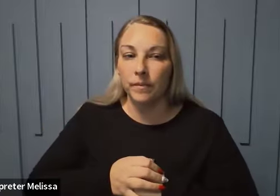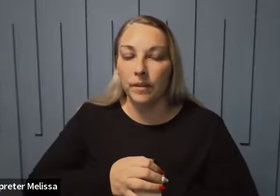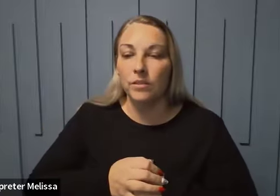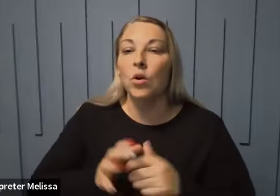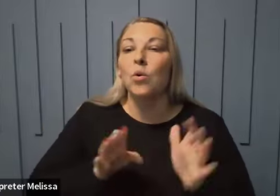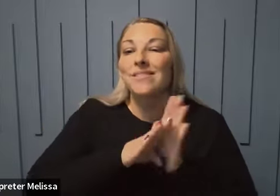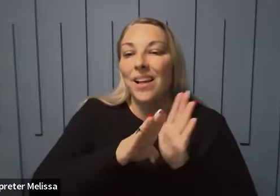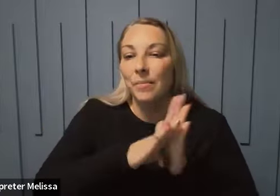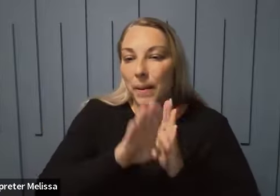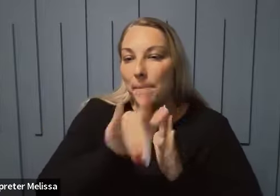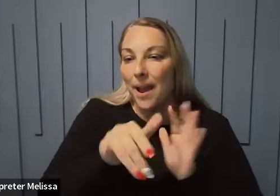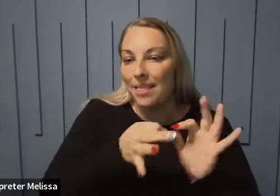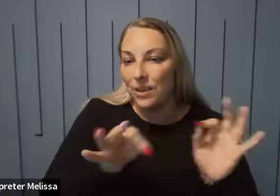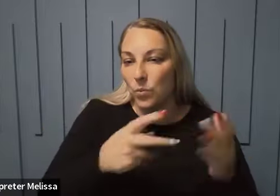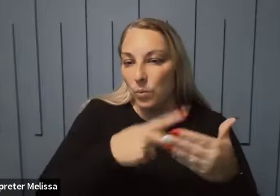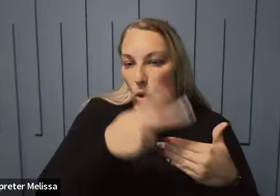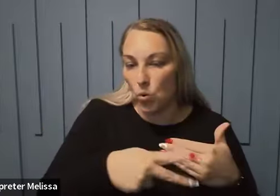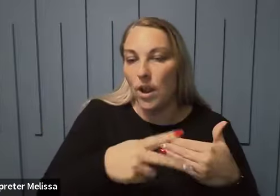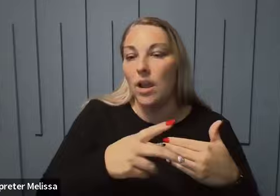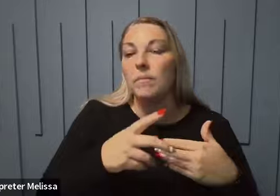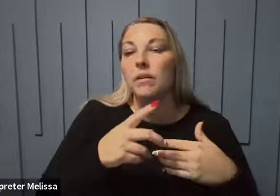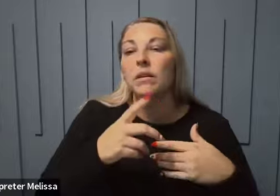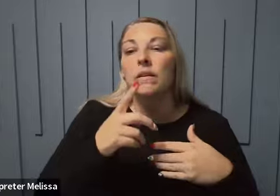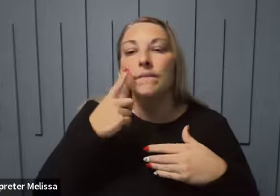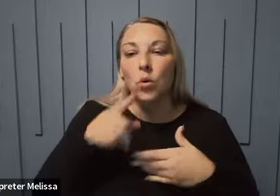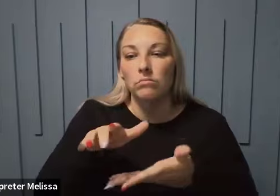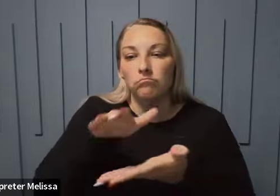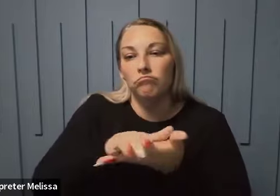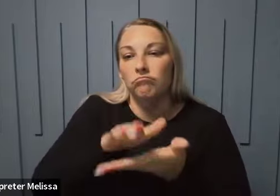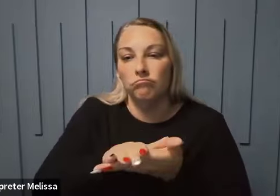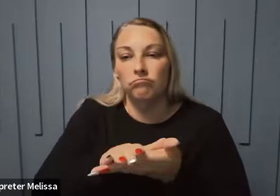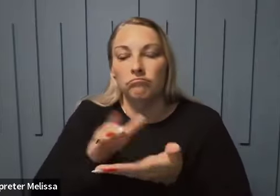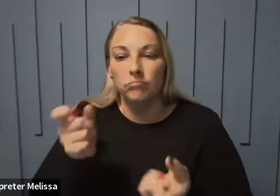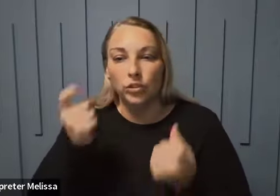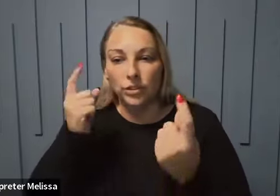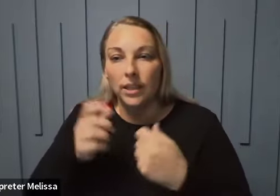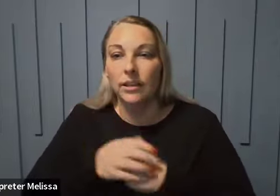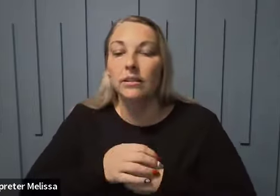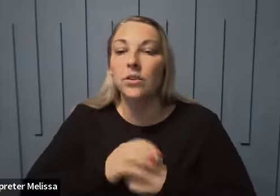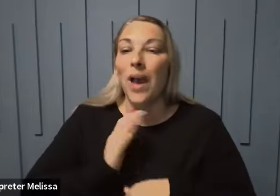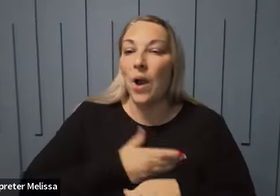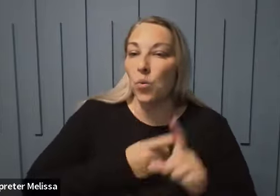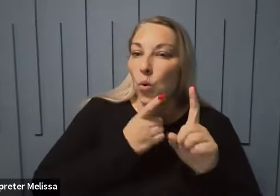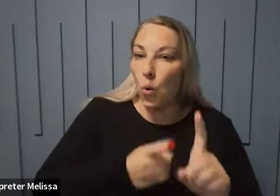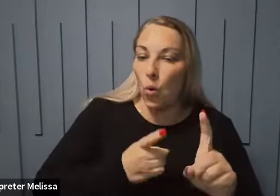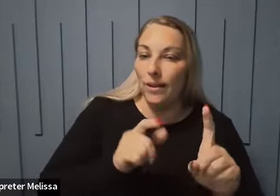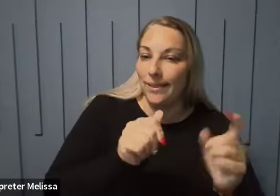bilingual programs. So our goal is to develop social and academic proficiencies in both ASL and